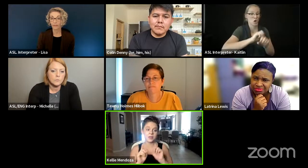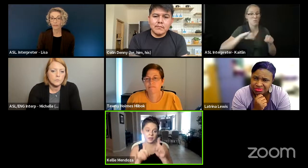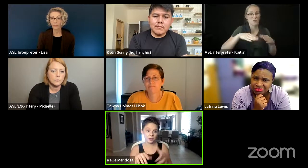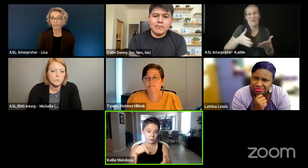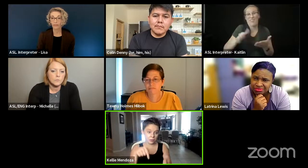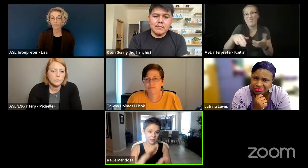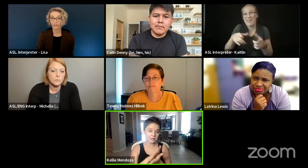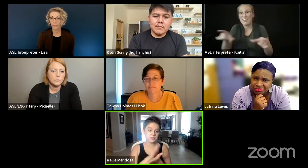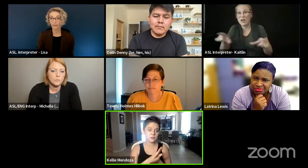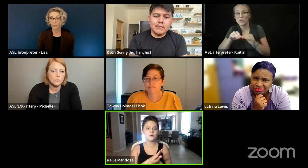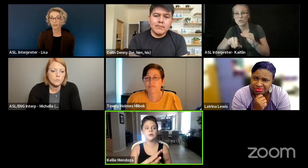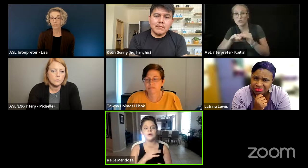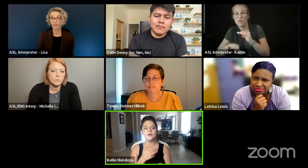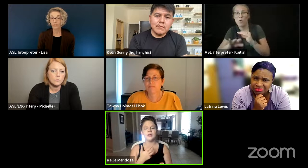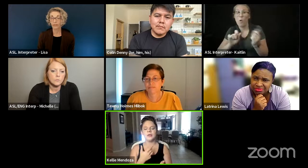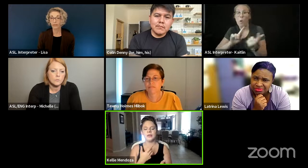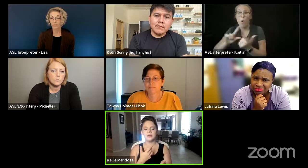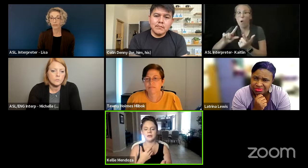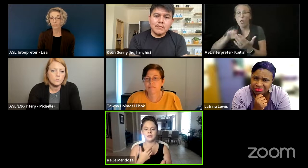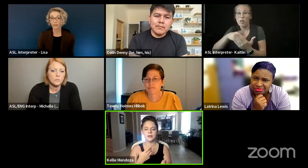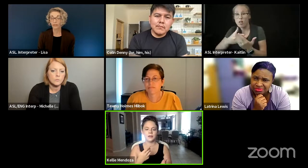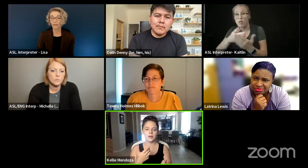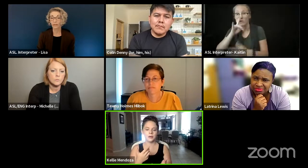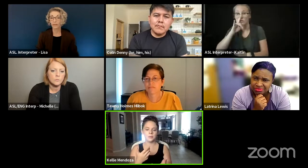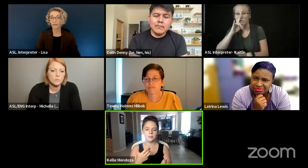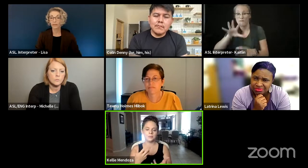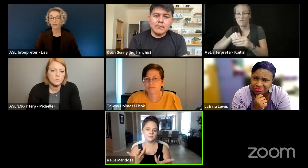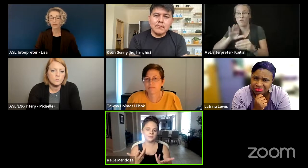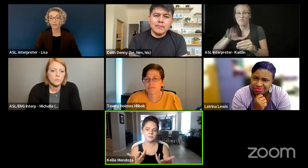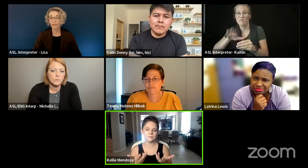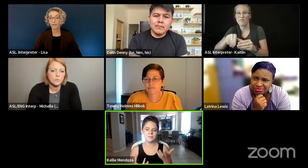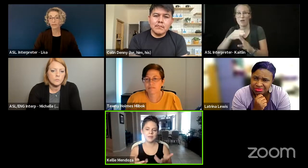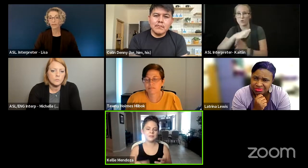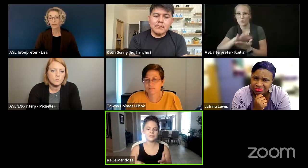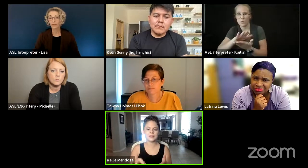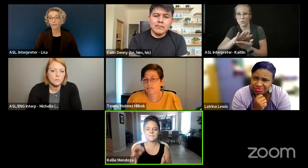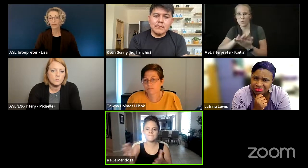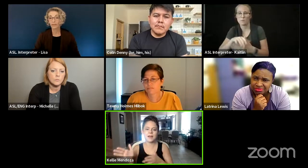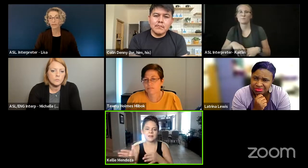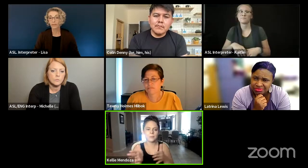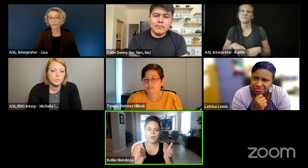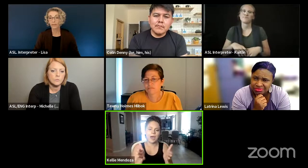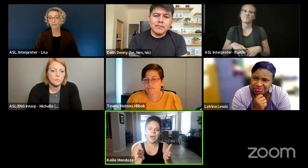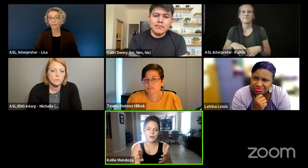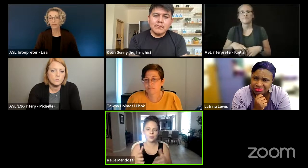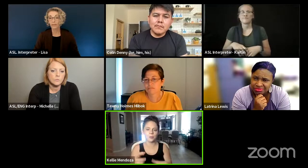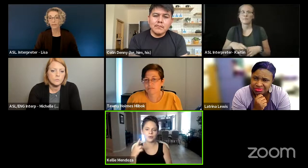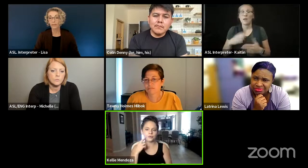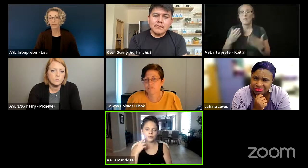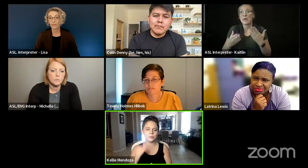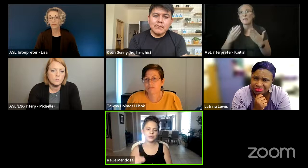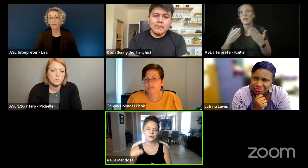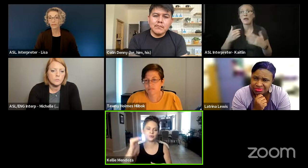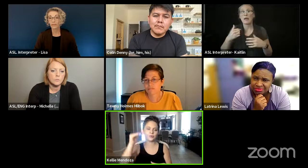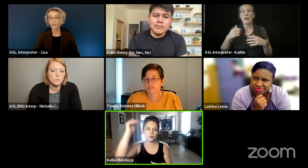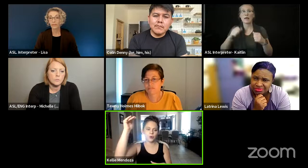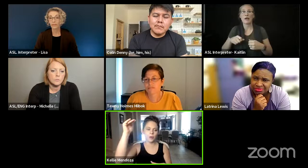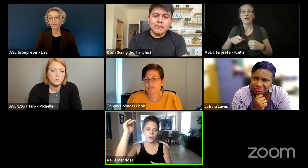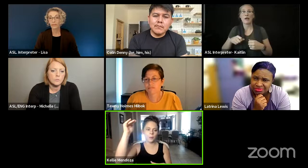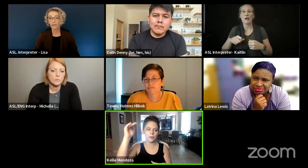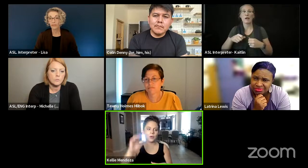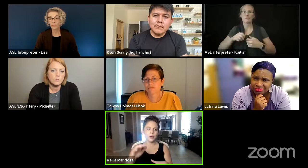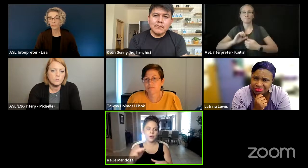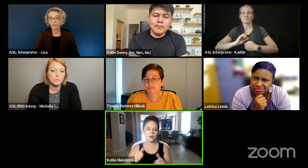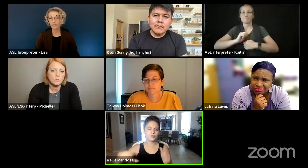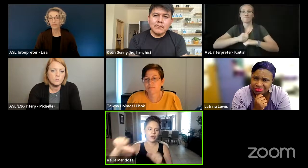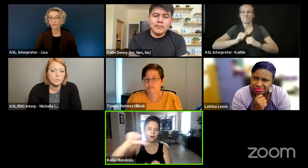children that go to that school. And maybe just like find a path where Ruby can grow